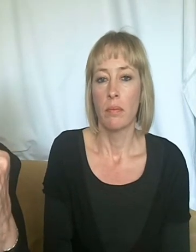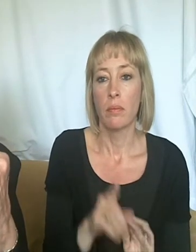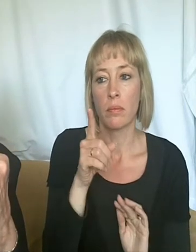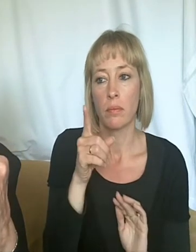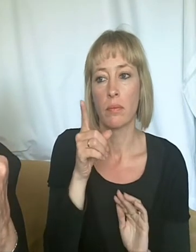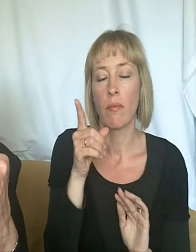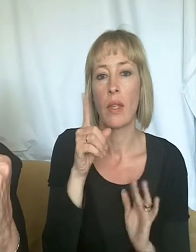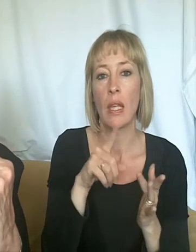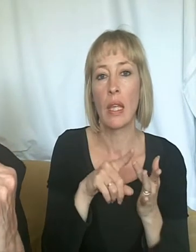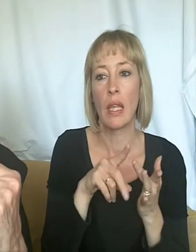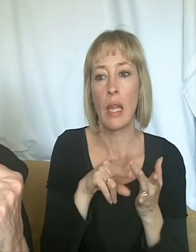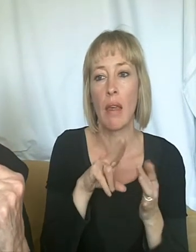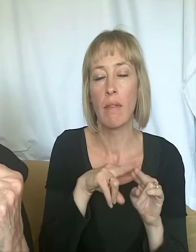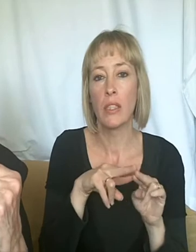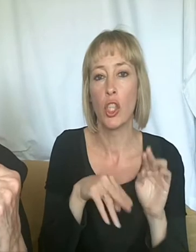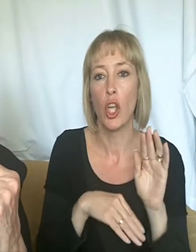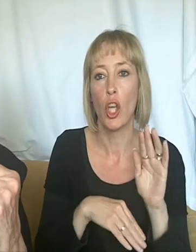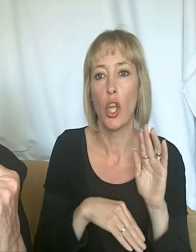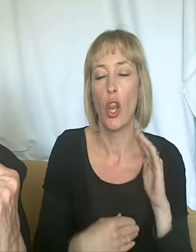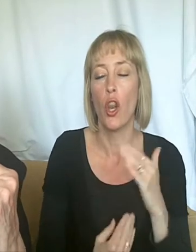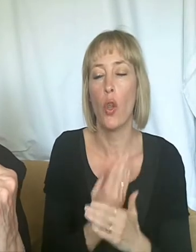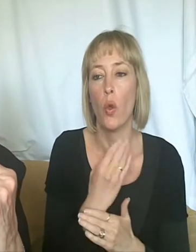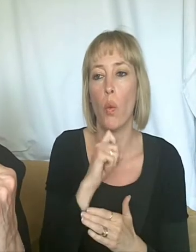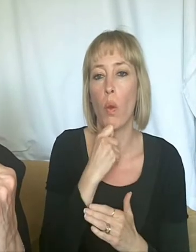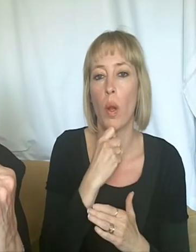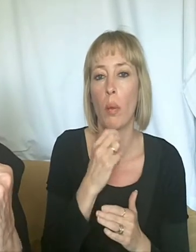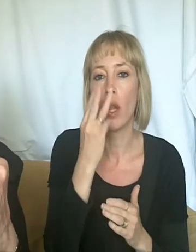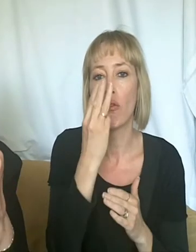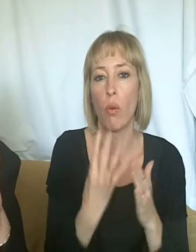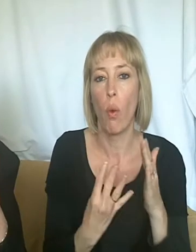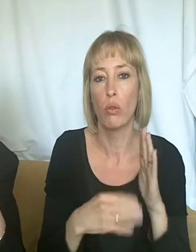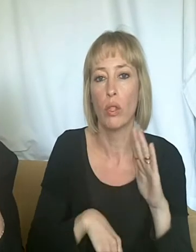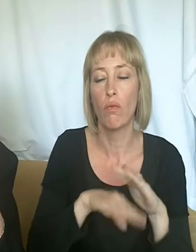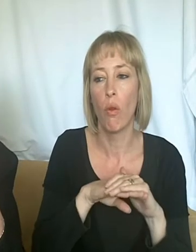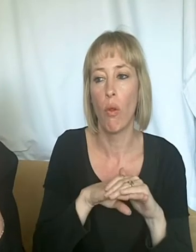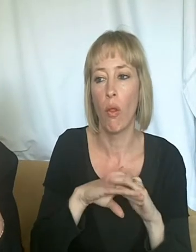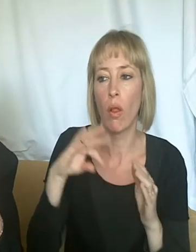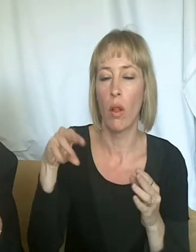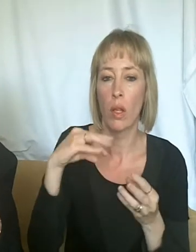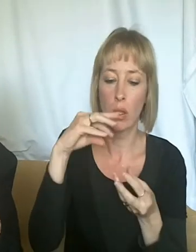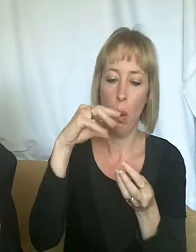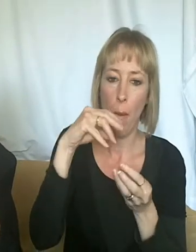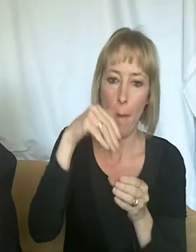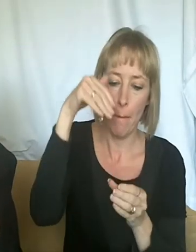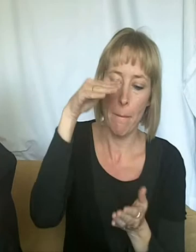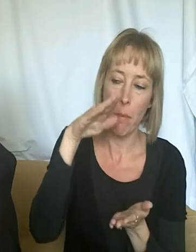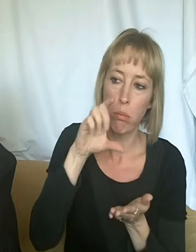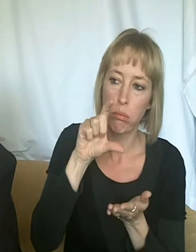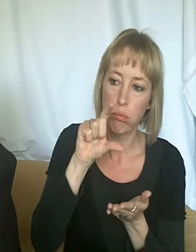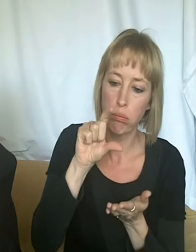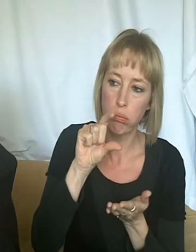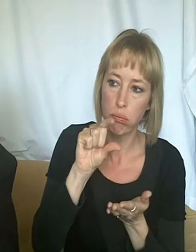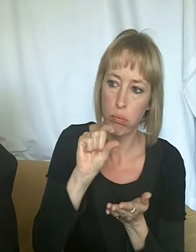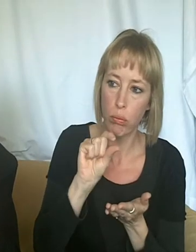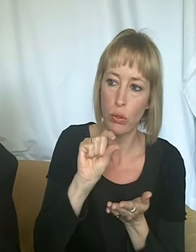cartomizer is new, and you take the end that screws onto the battery and you push it down